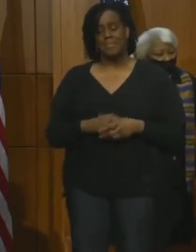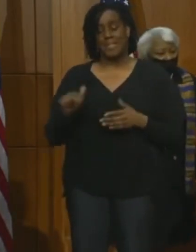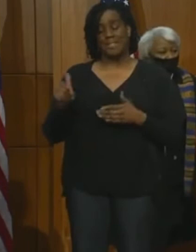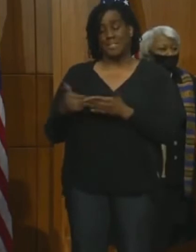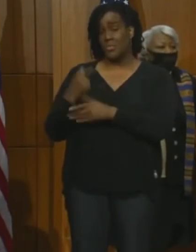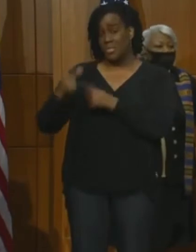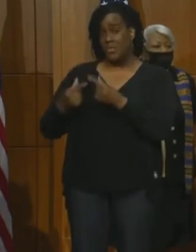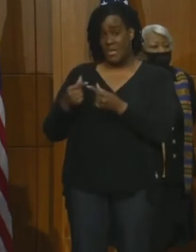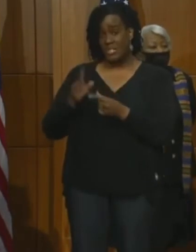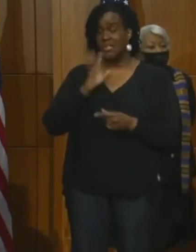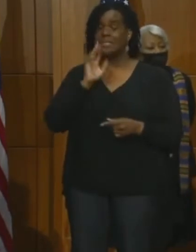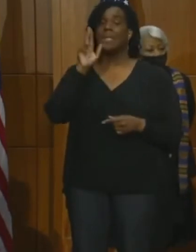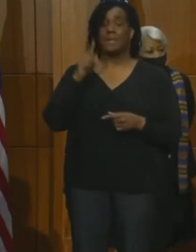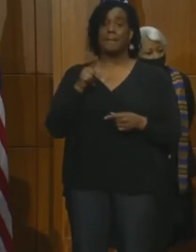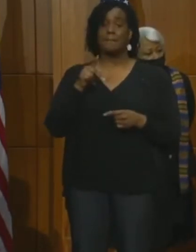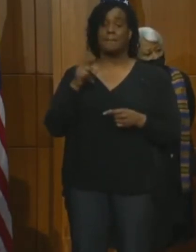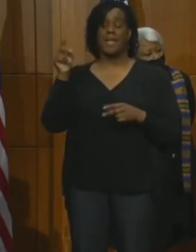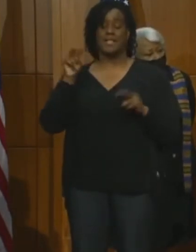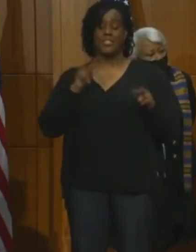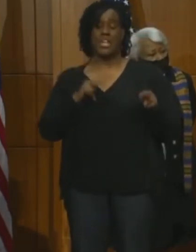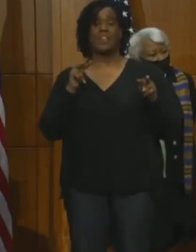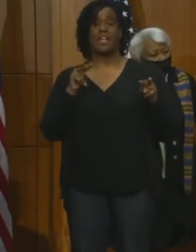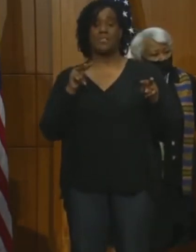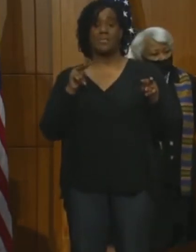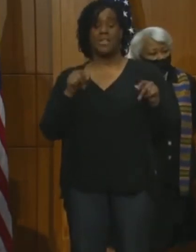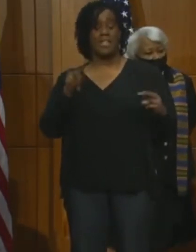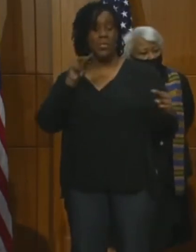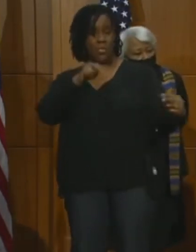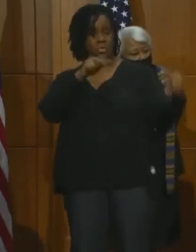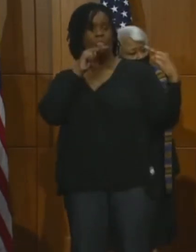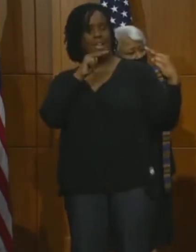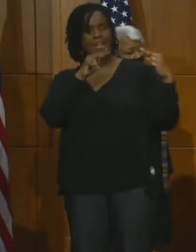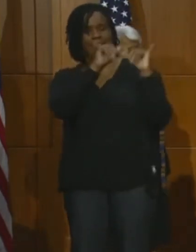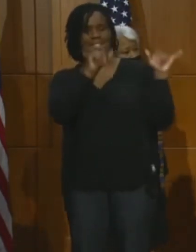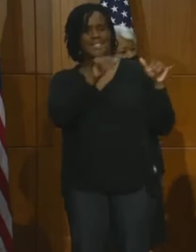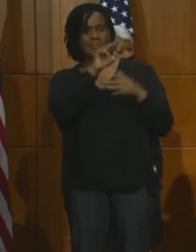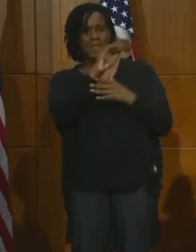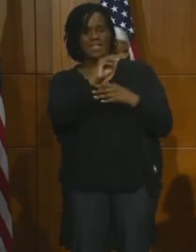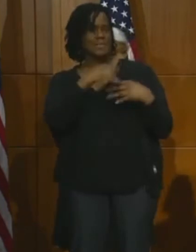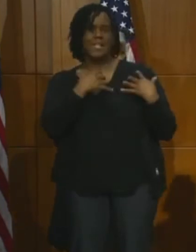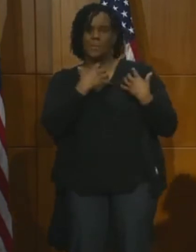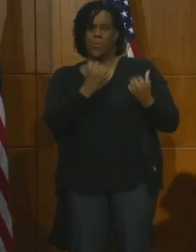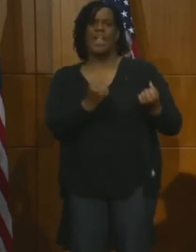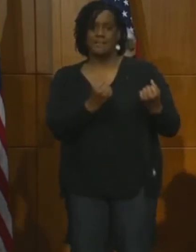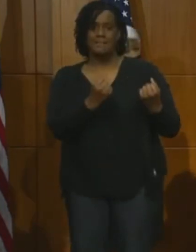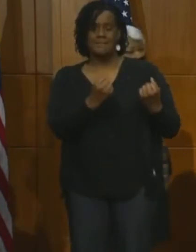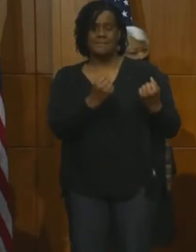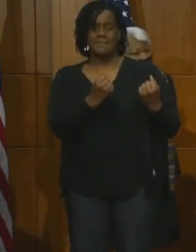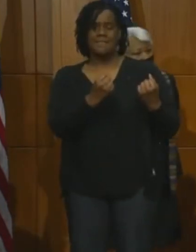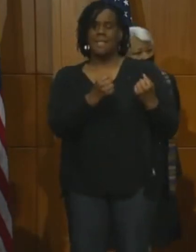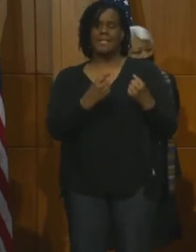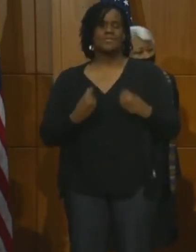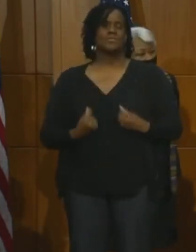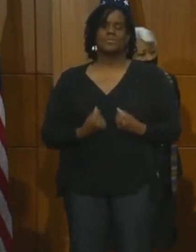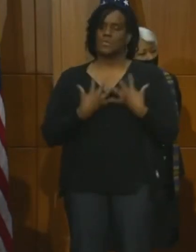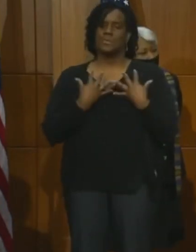up and staring down. They are staring down systemic racism with so much bravery, and it's super